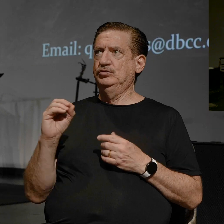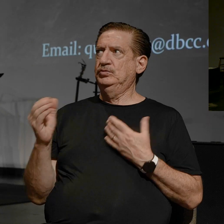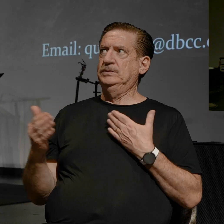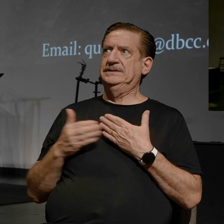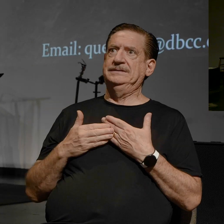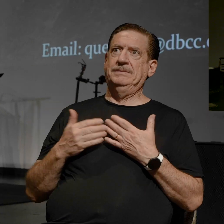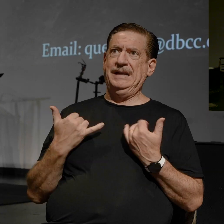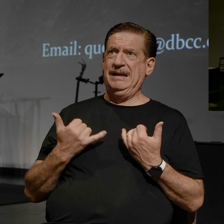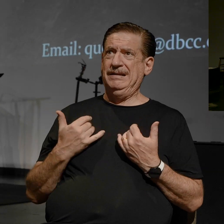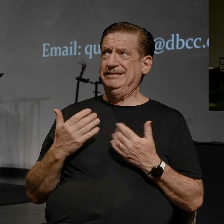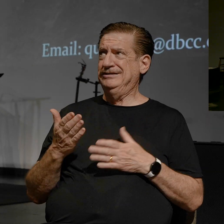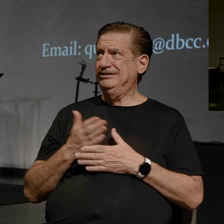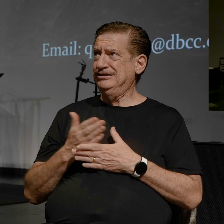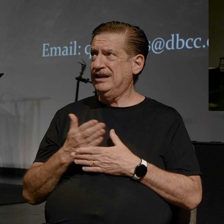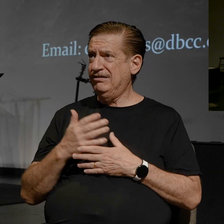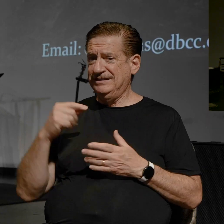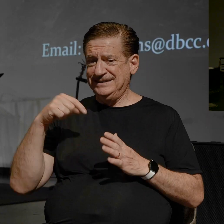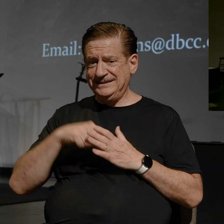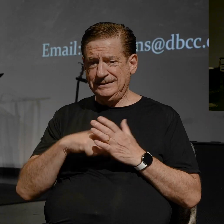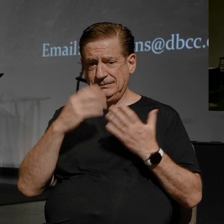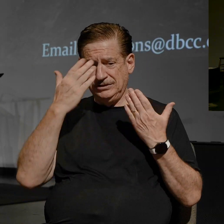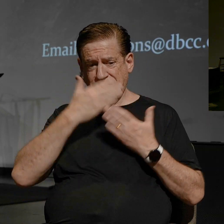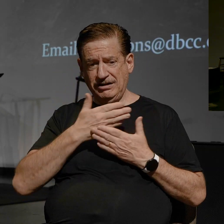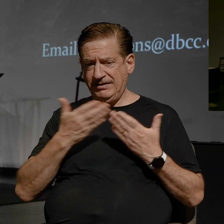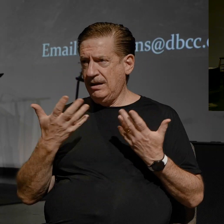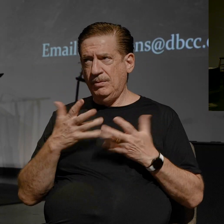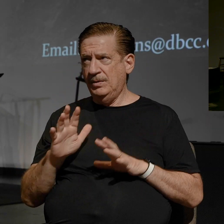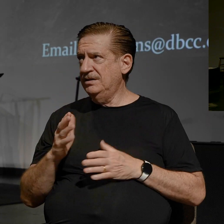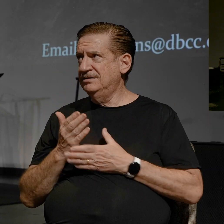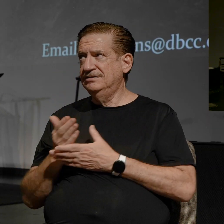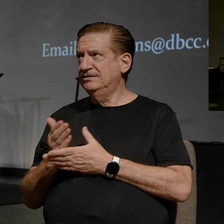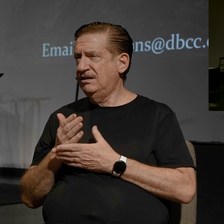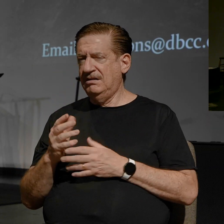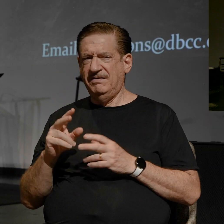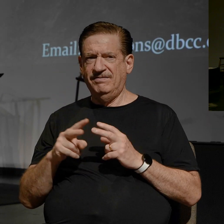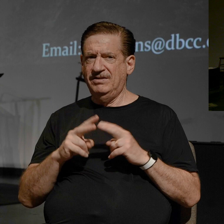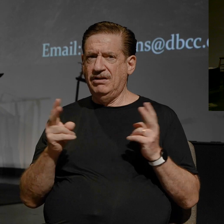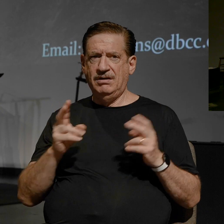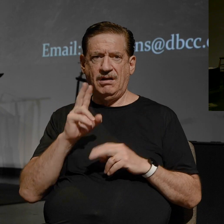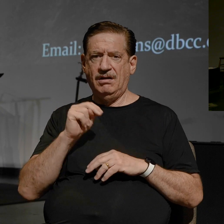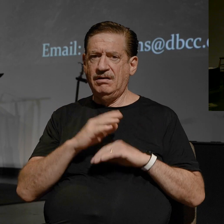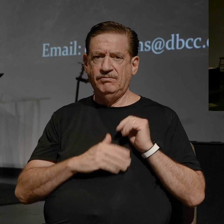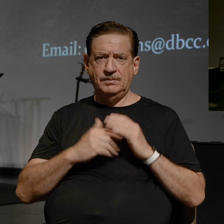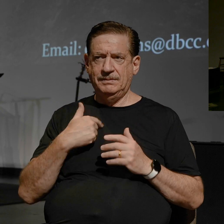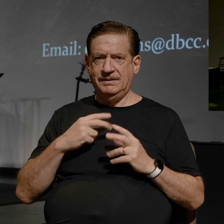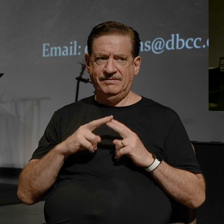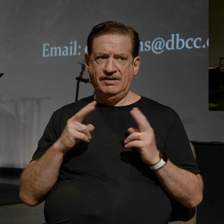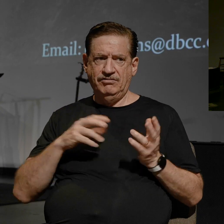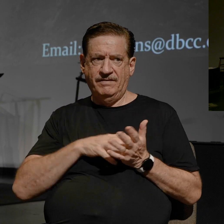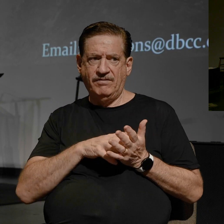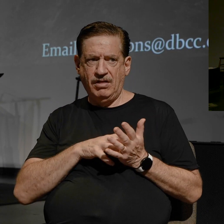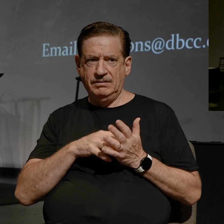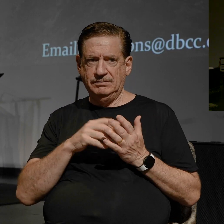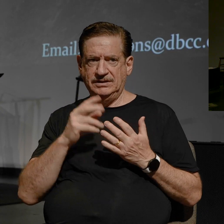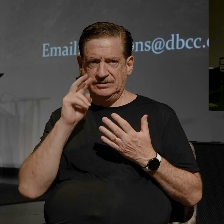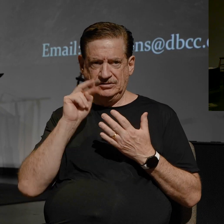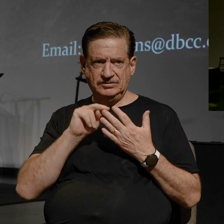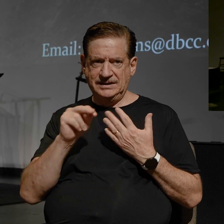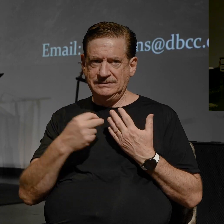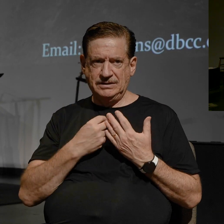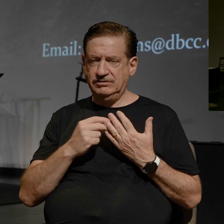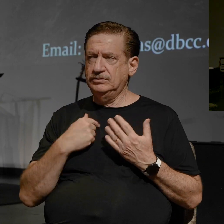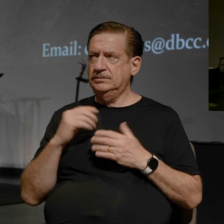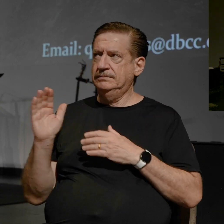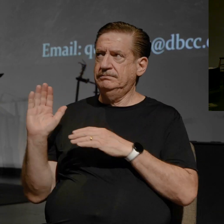now I'm sharing really deep, dark things that I don't want to share with someone, and that's very uncomfortable because I'm very vulnerable and transparent, and so we put a